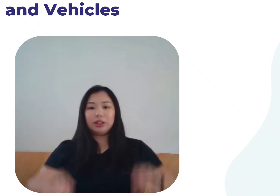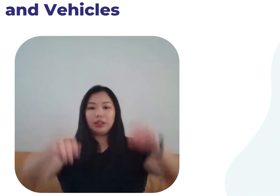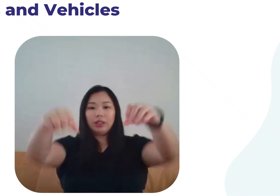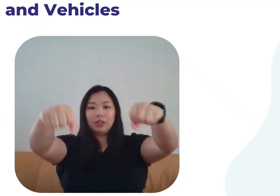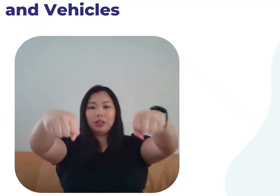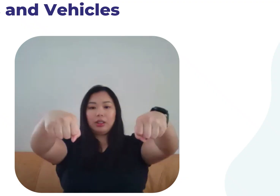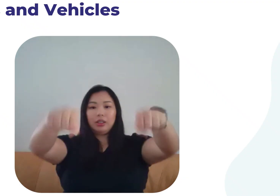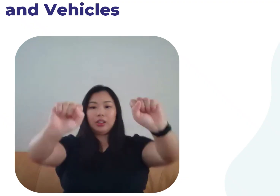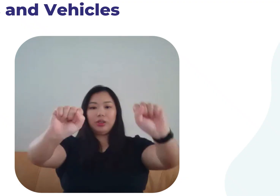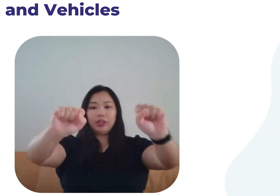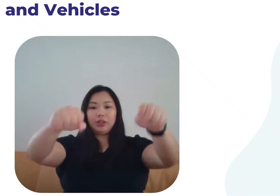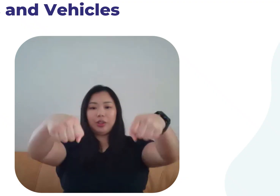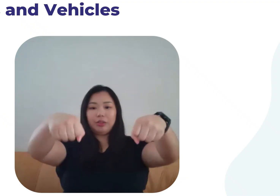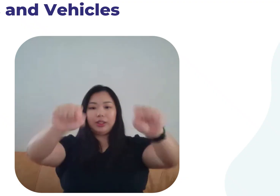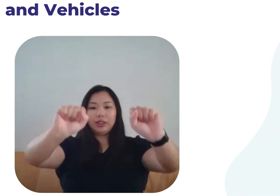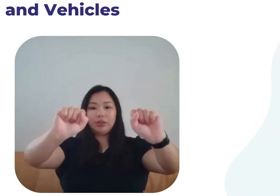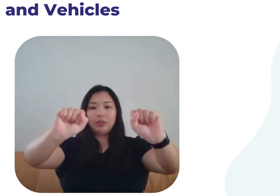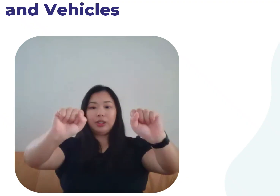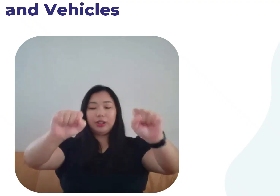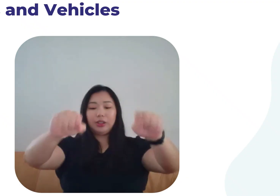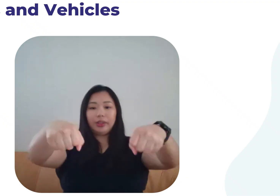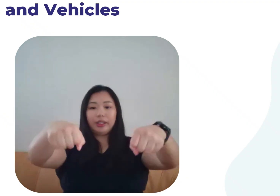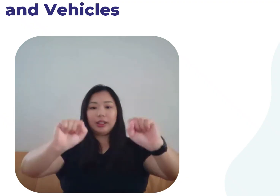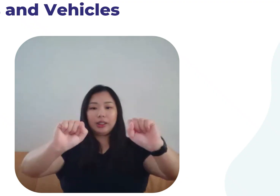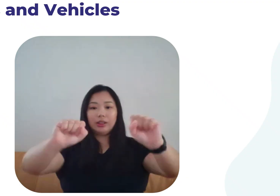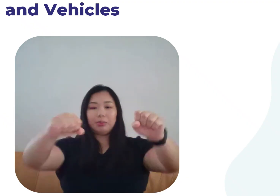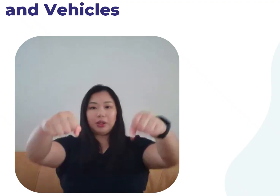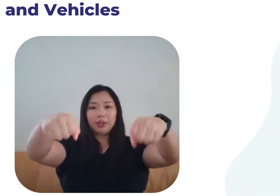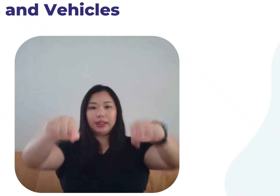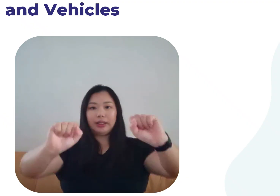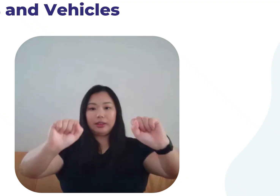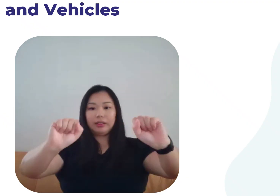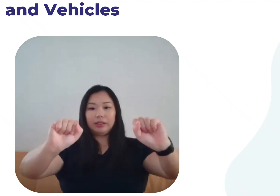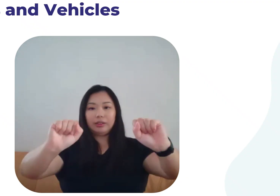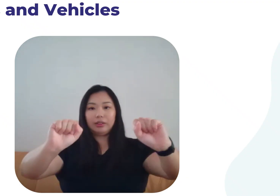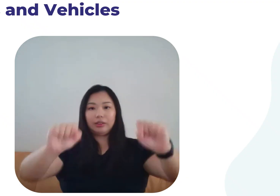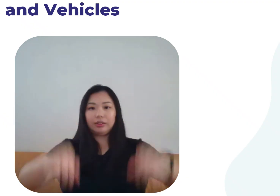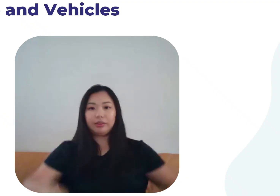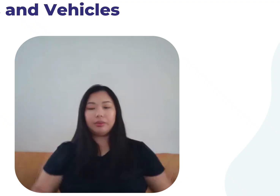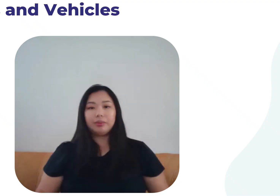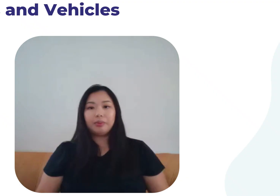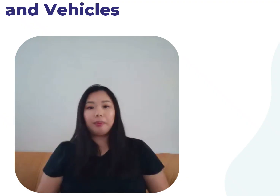Motorcycle, twist your wrist towards you twice, motorcycle.